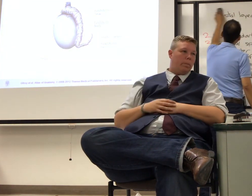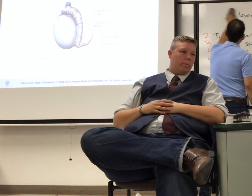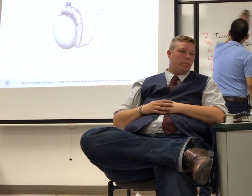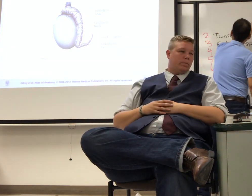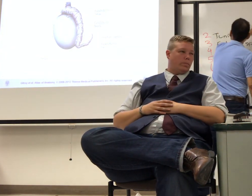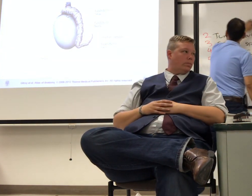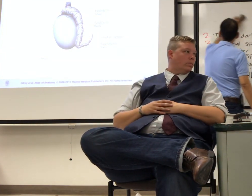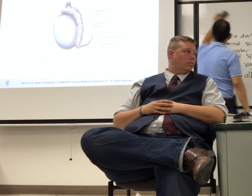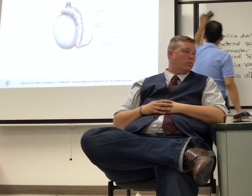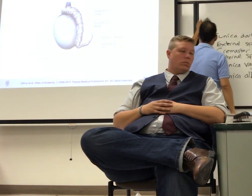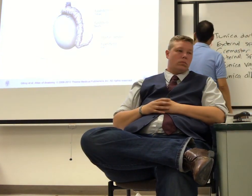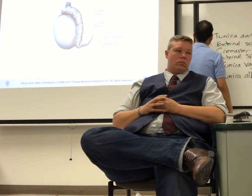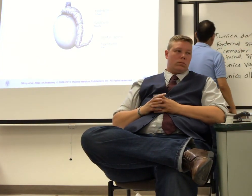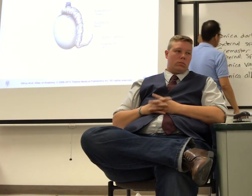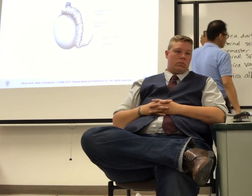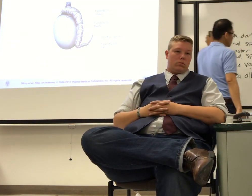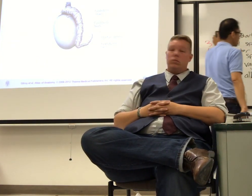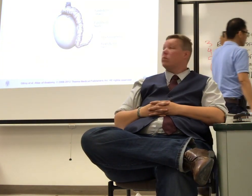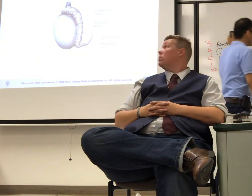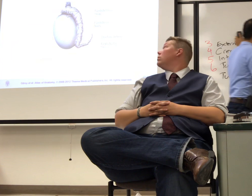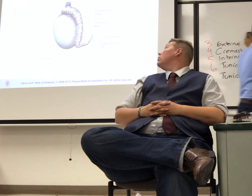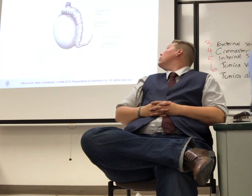So let me erase this.